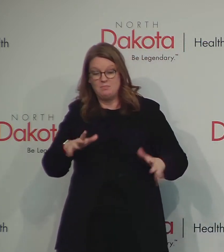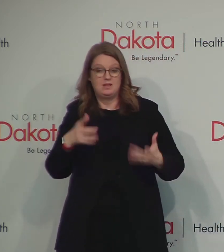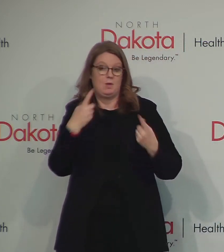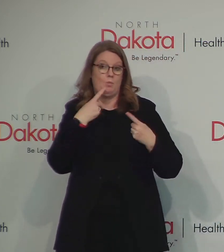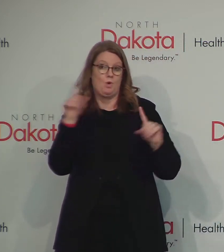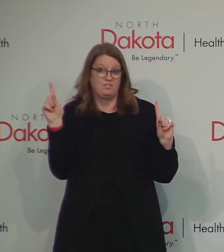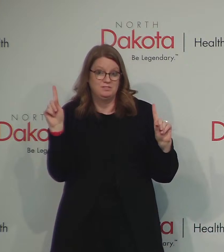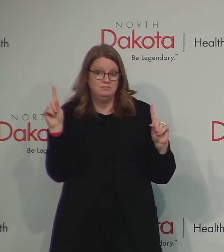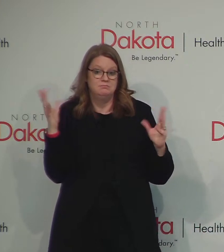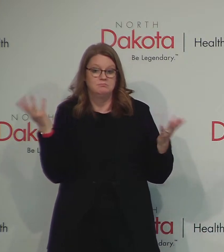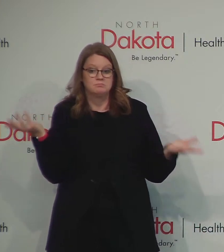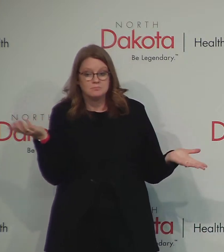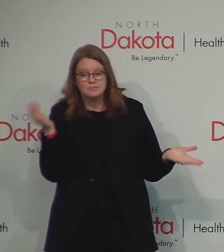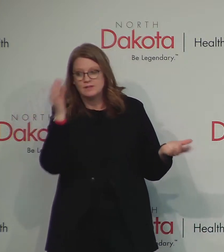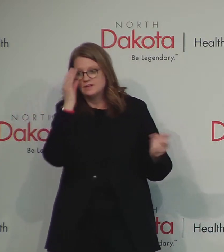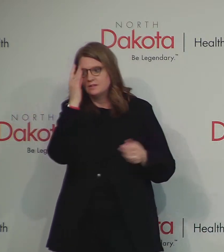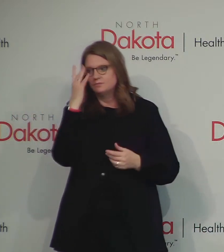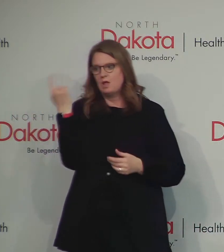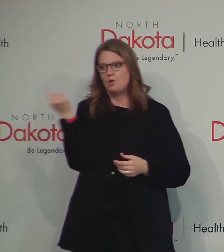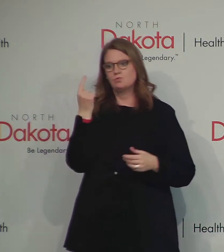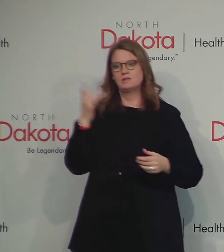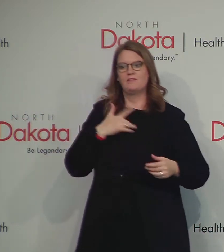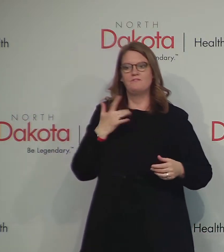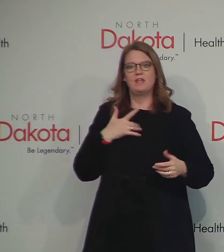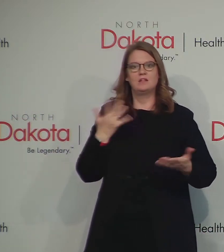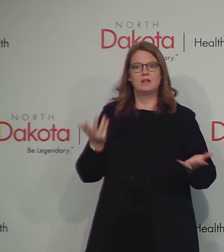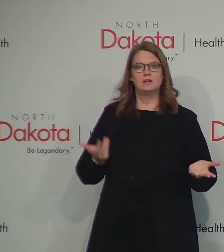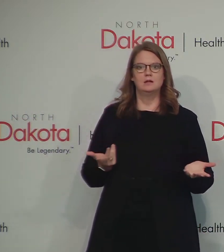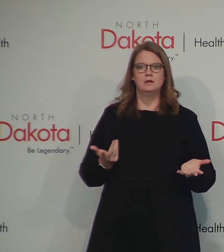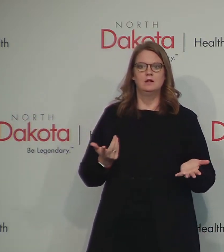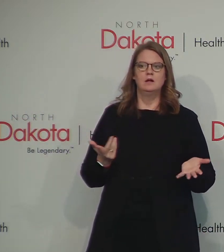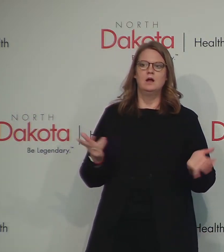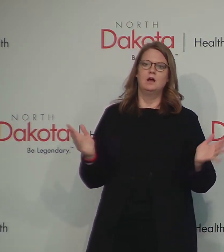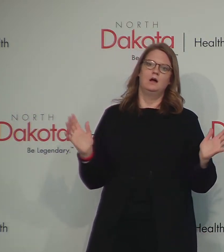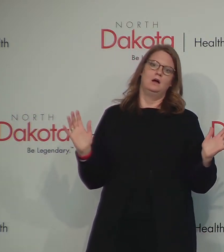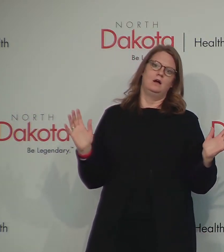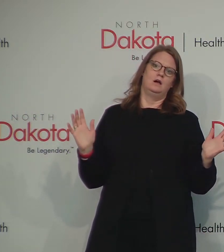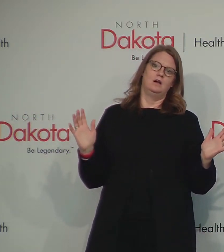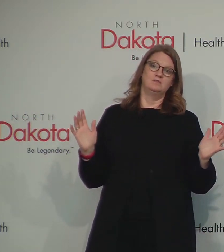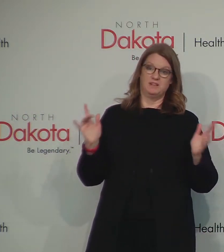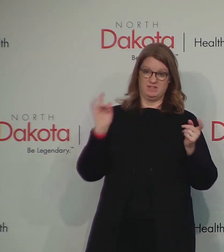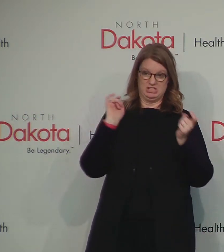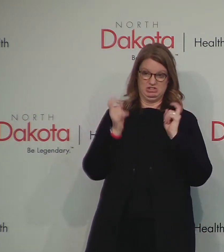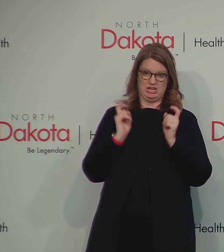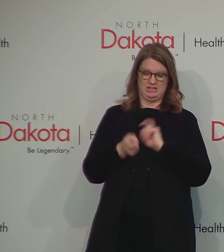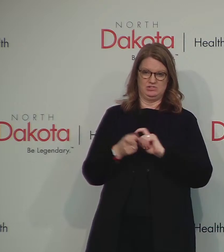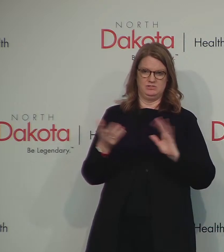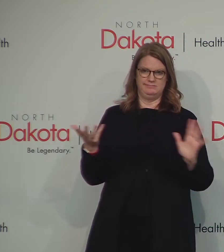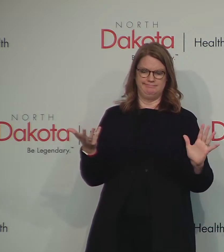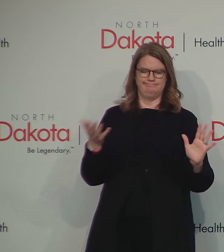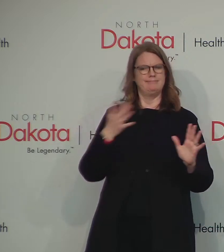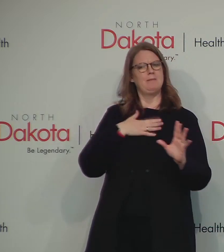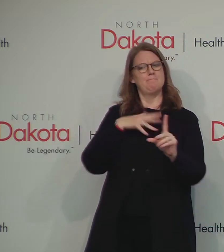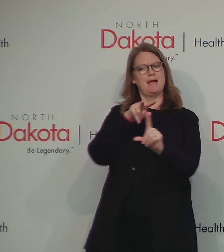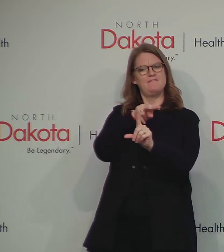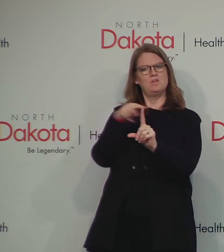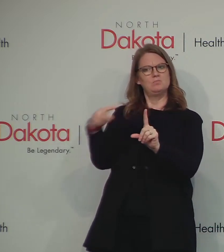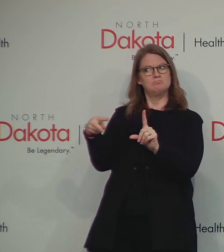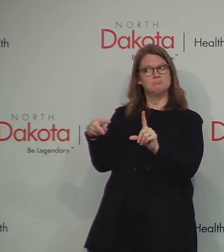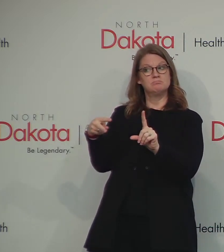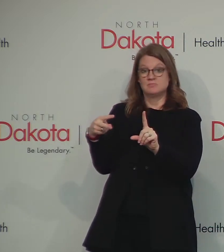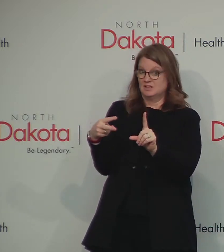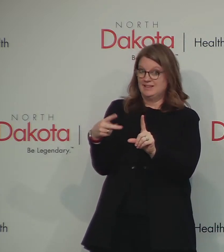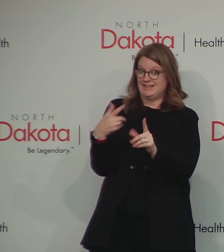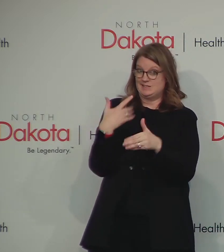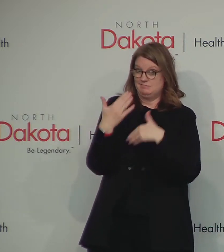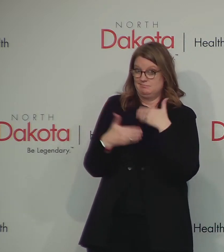I think there's always a sense that people feel like, hey, we got to, change some things. My view is that things have worked really